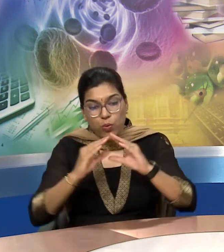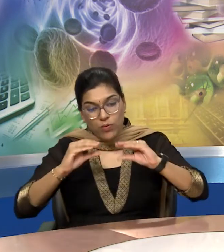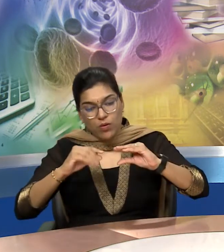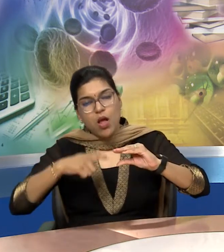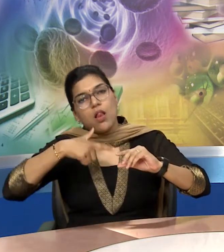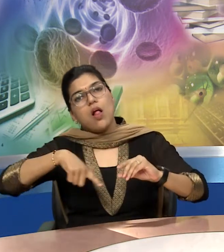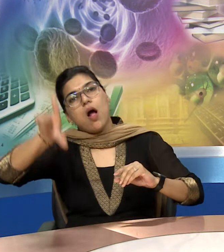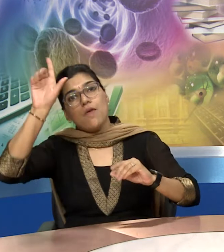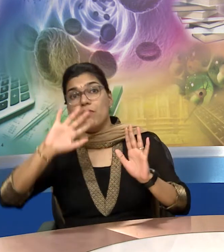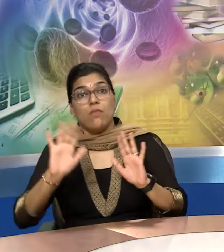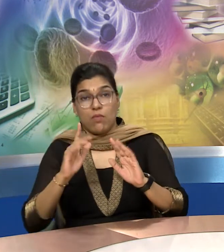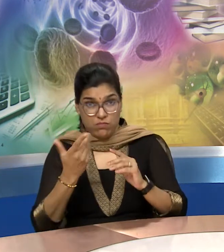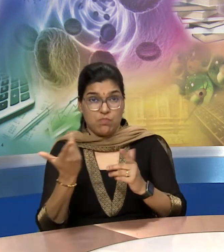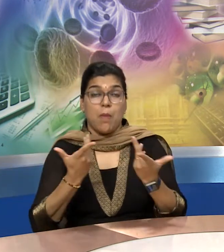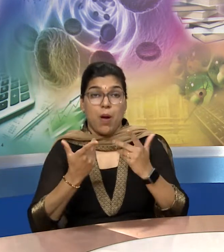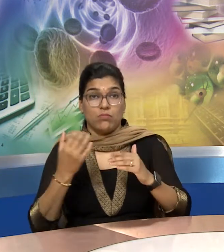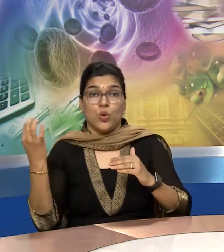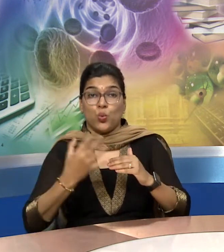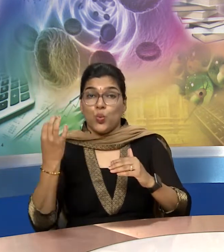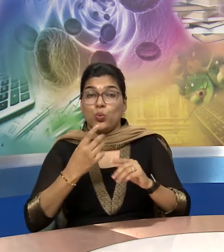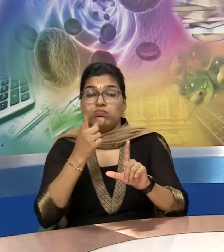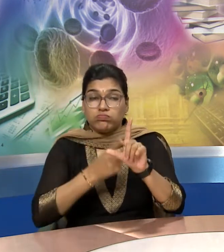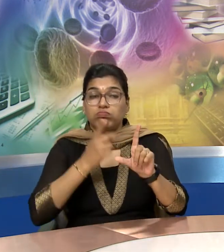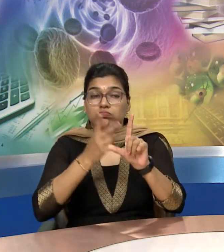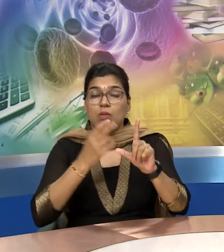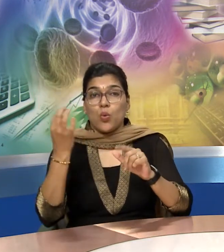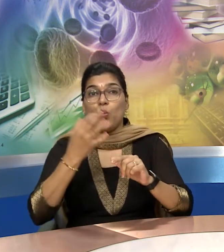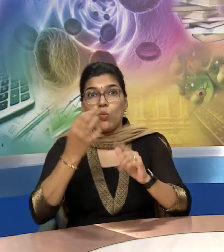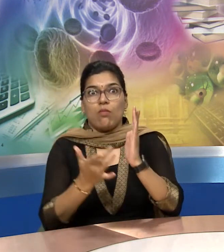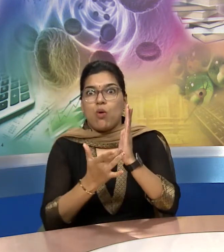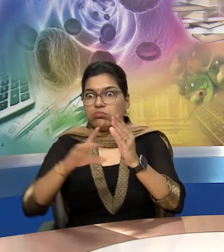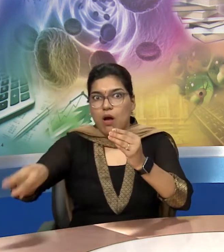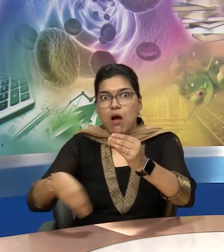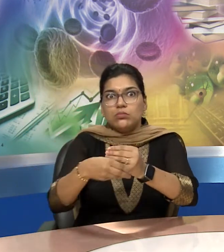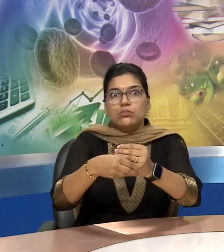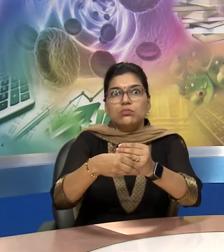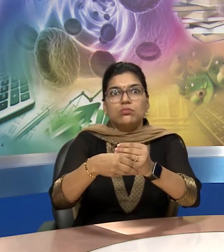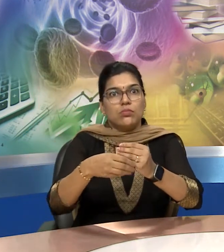will depend on how flexible these libraries are.